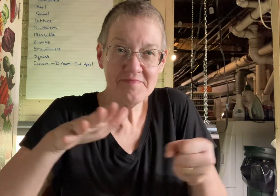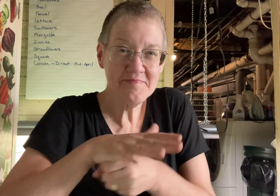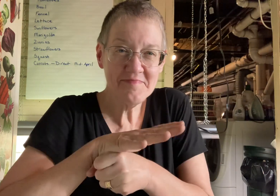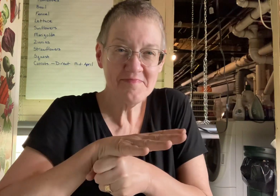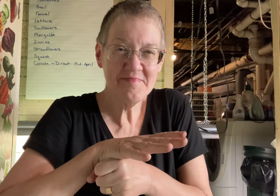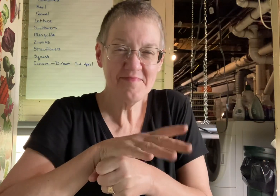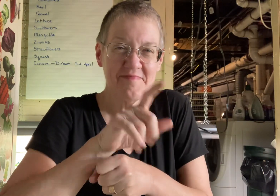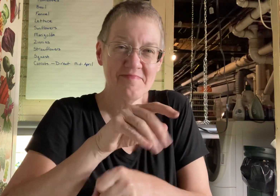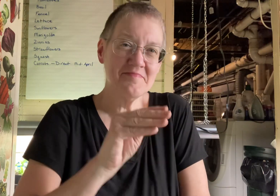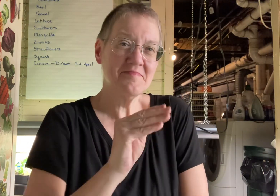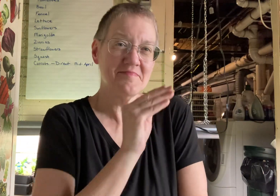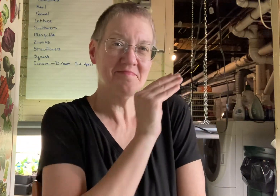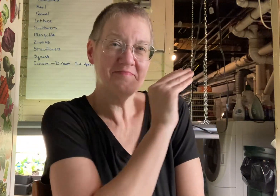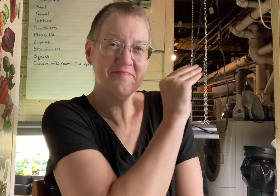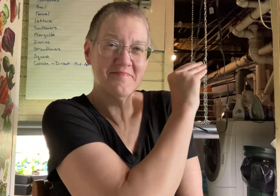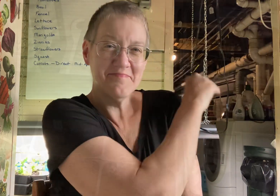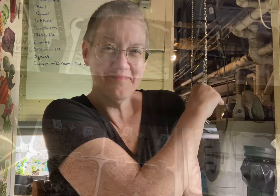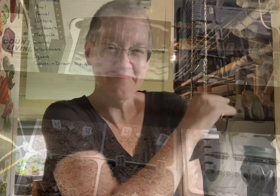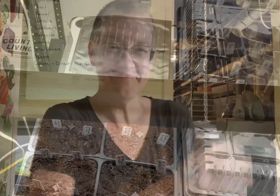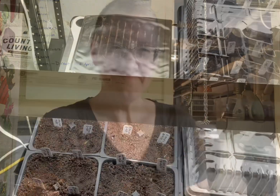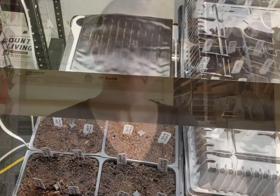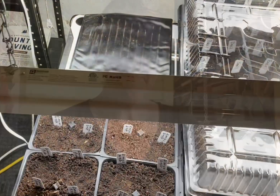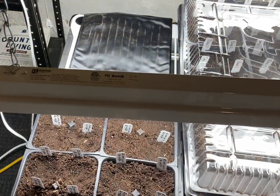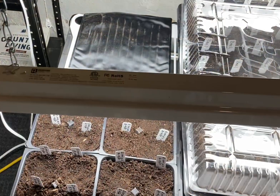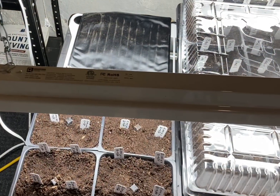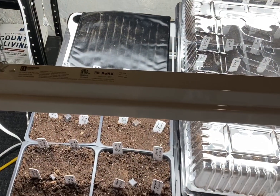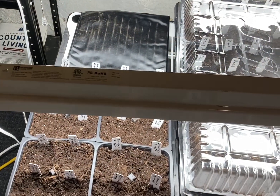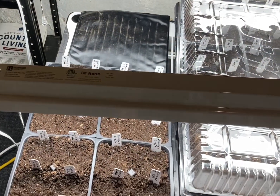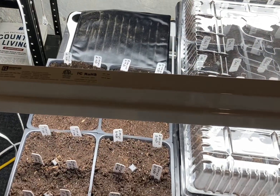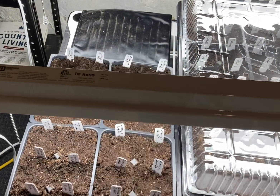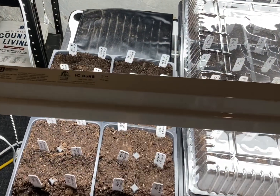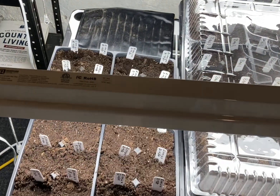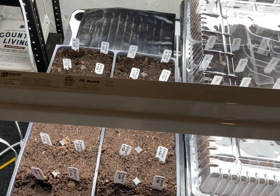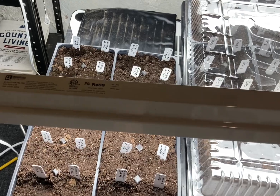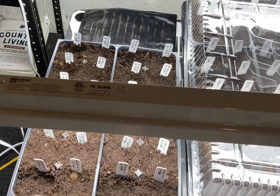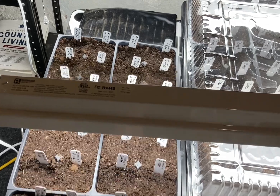Because this room is full, we need to move these to the other room in the basement.